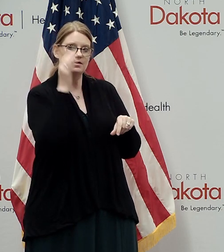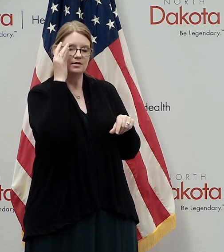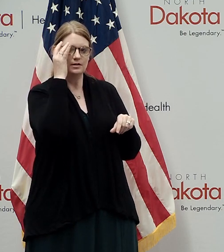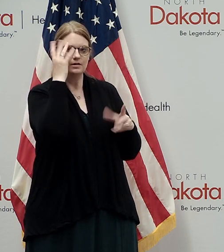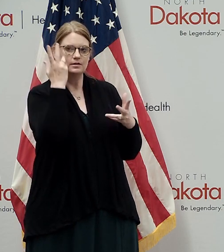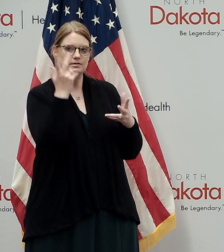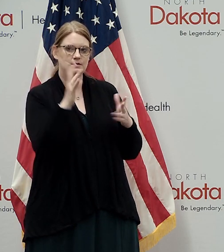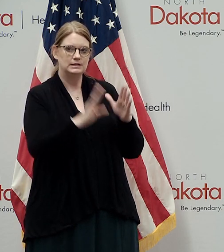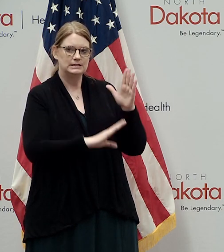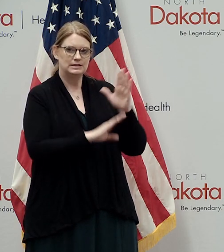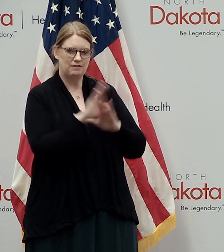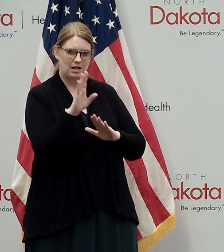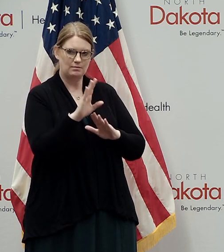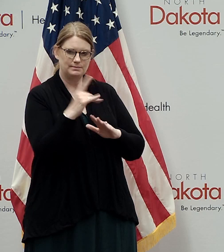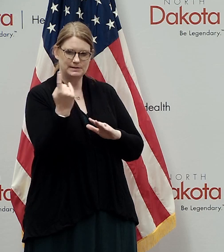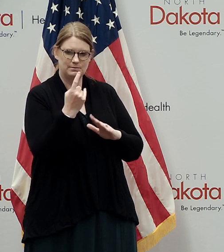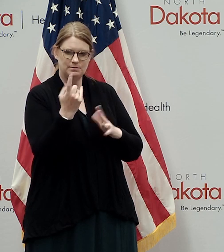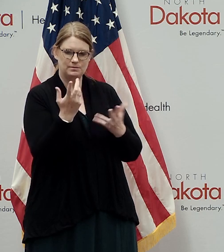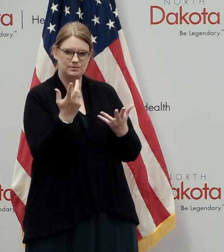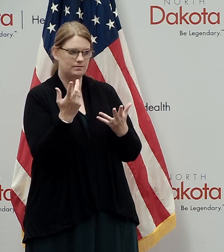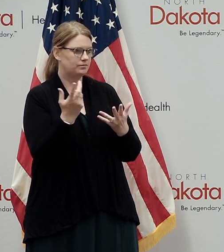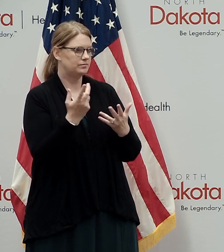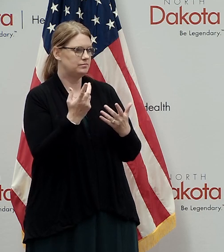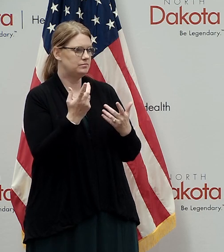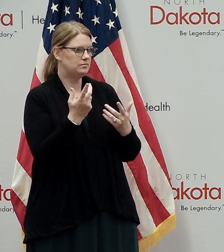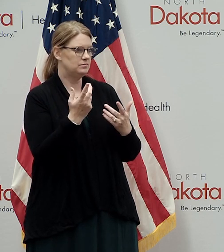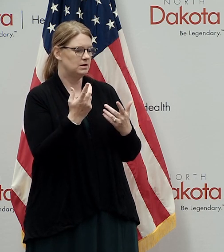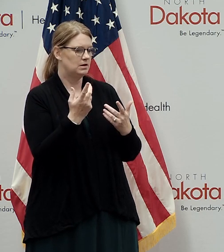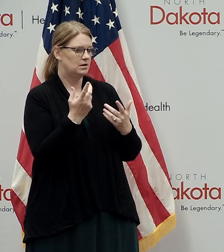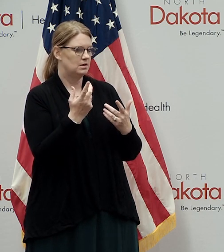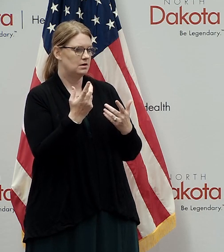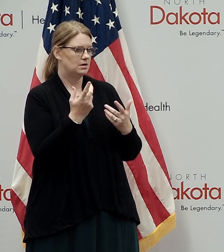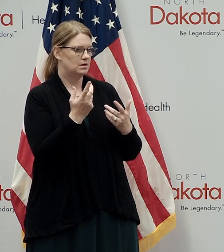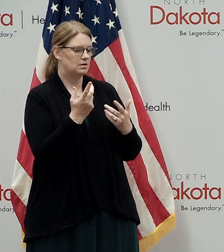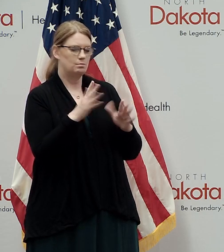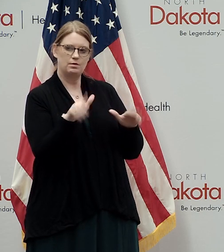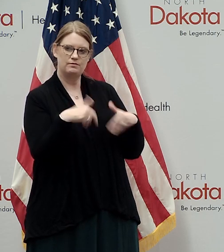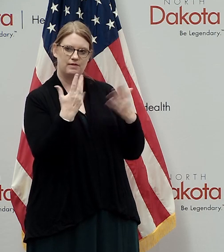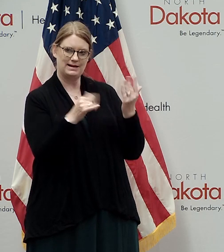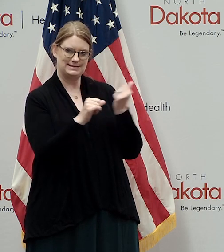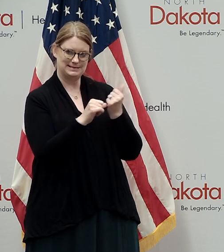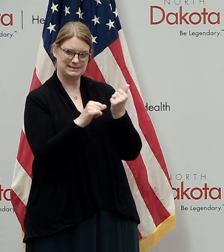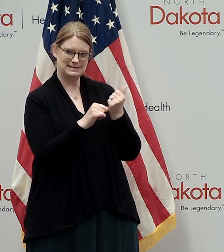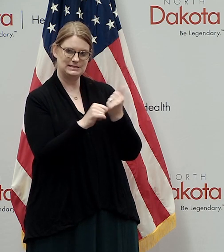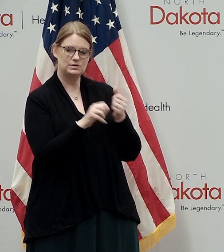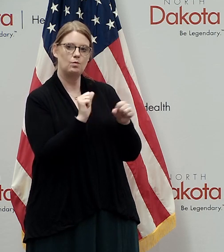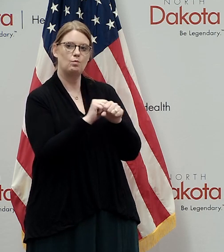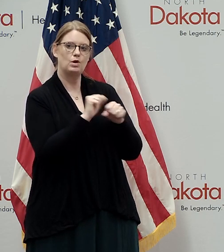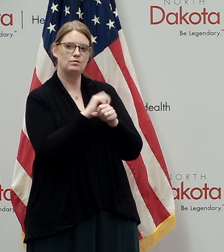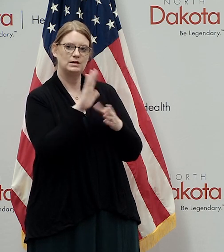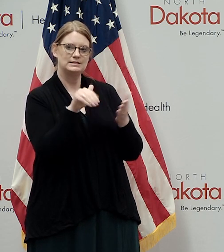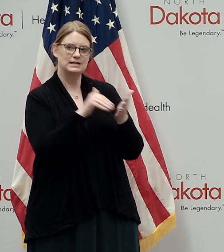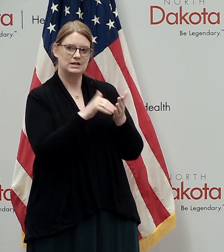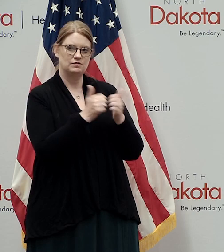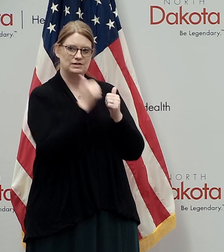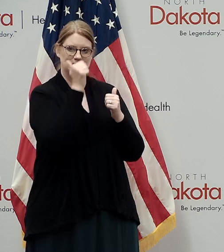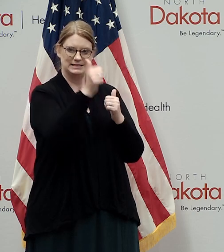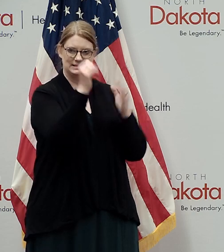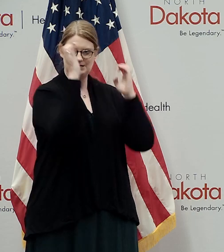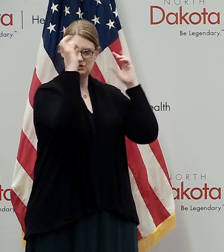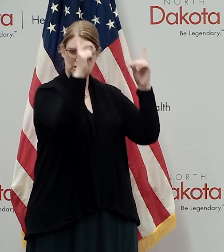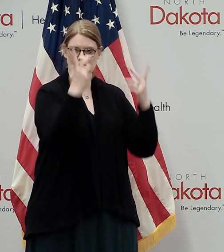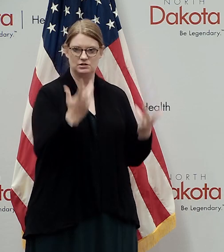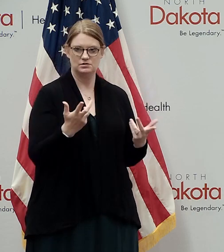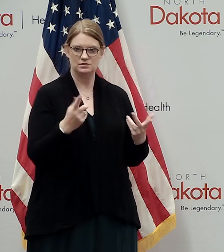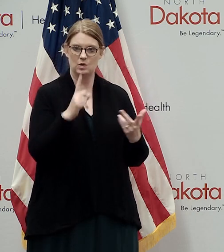to develop a mechanism for where we are able to provide some assistance working with our Center for Distance Ed. So again, a whole